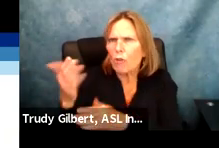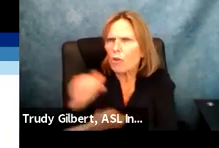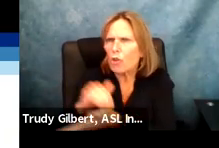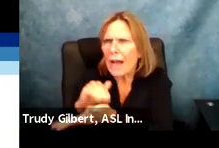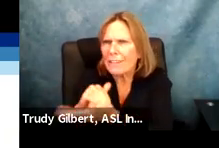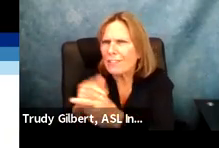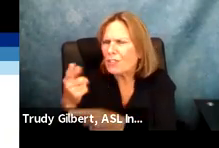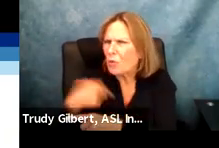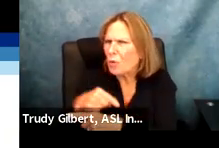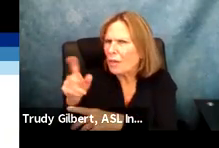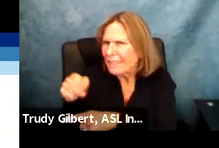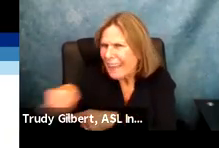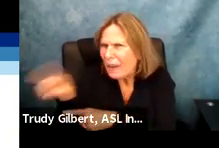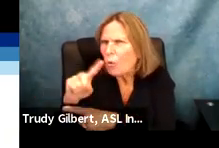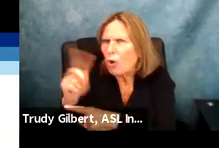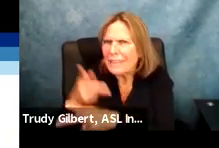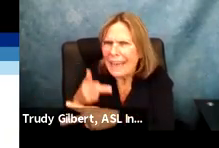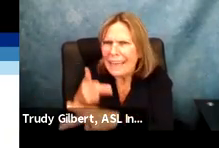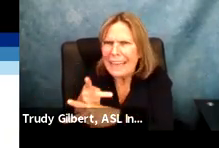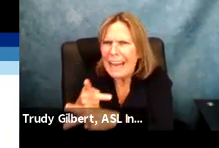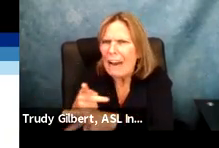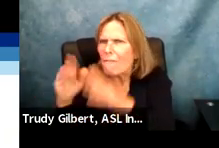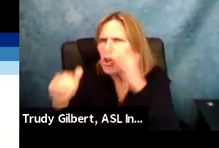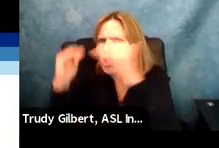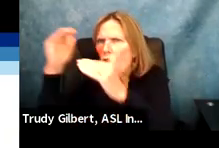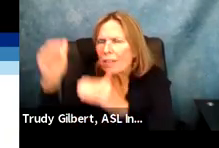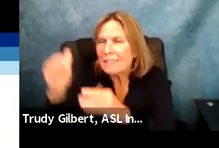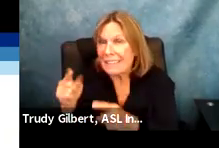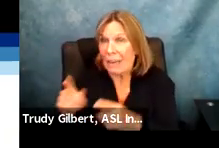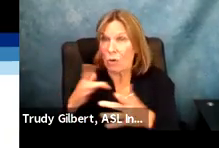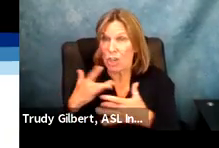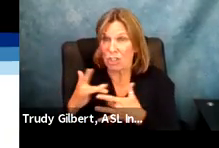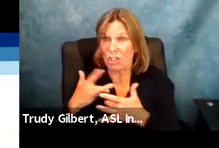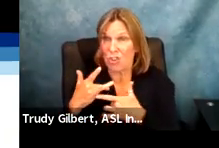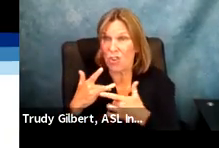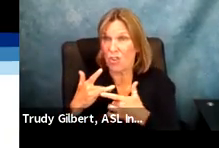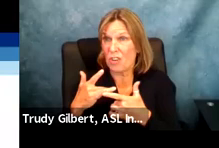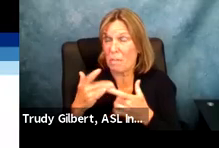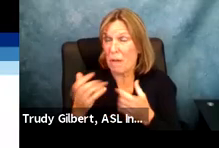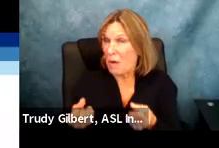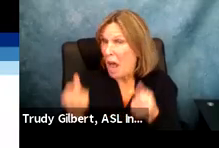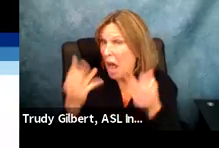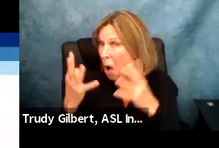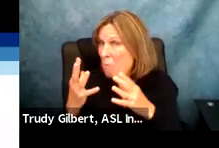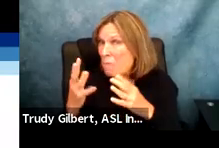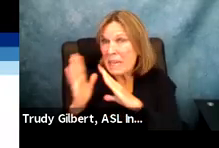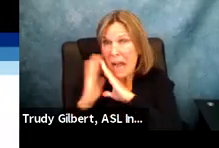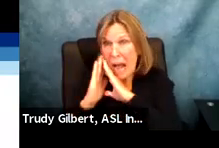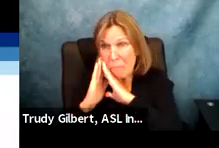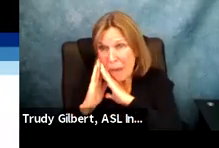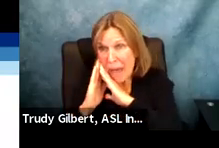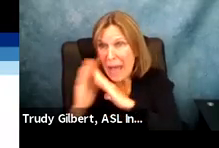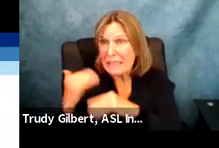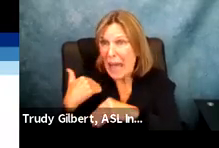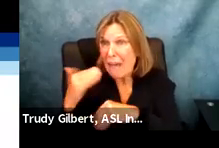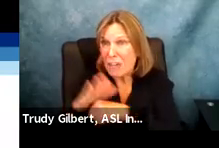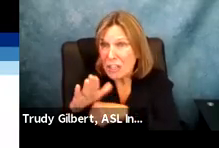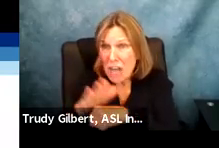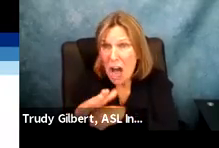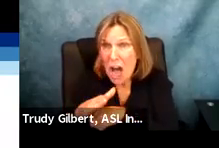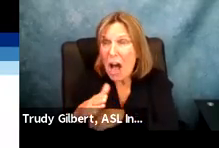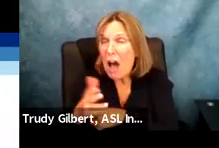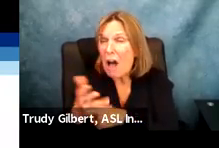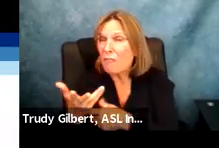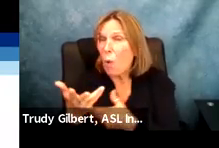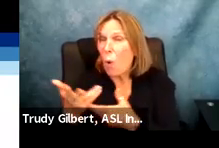of ventilators and the number of hospital beds. If you had told me then a year ago that we would have a number of safe